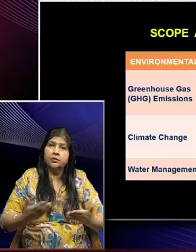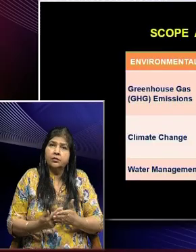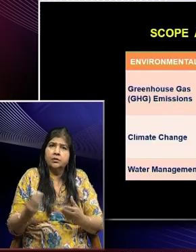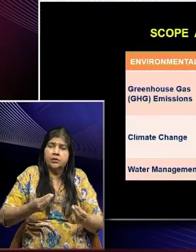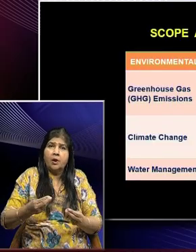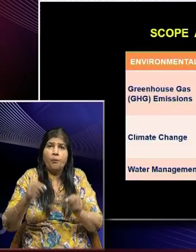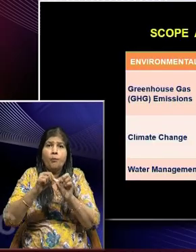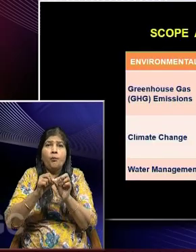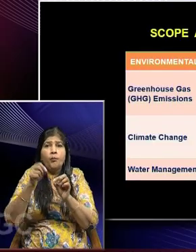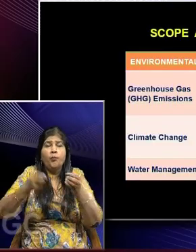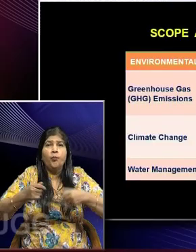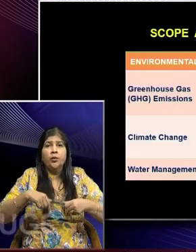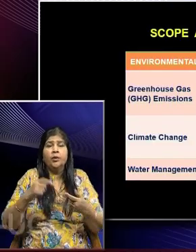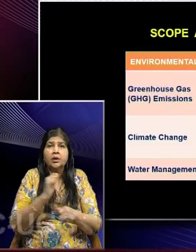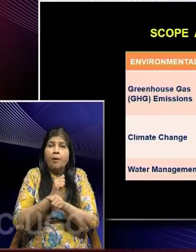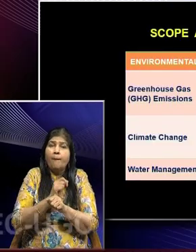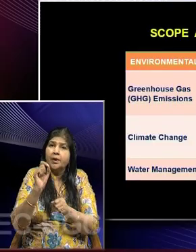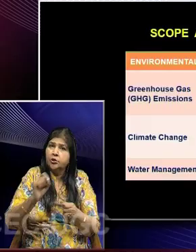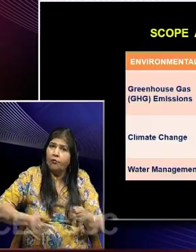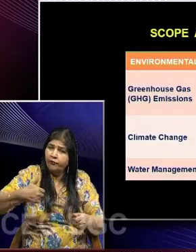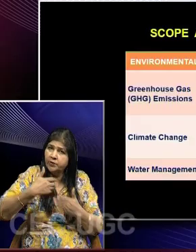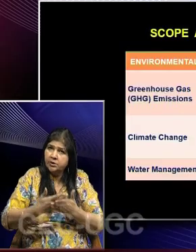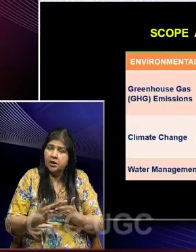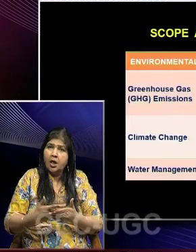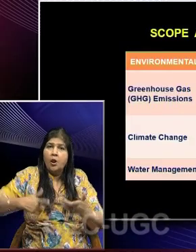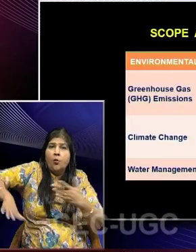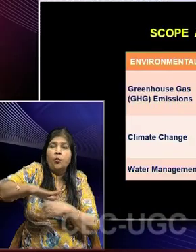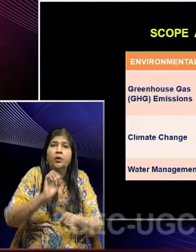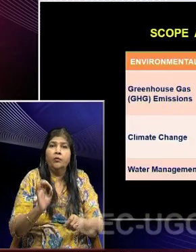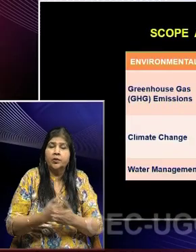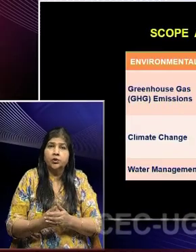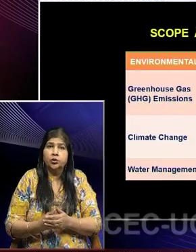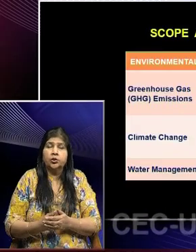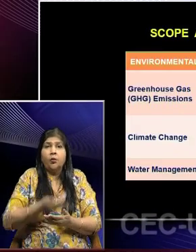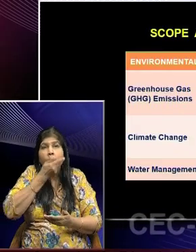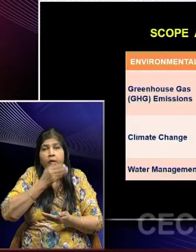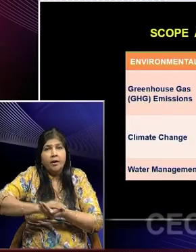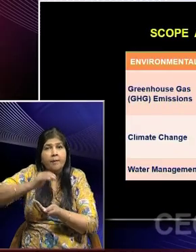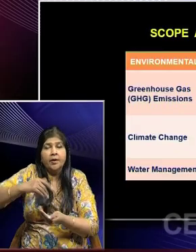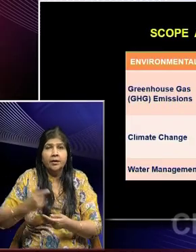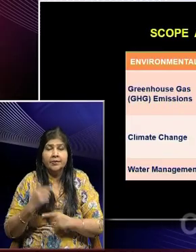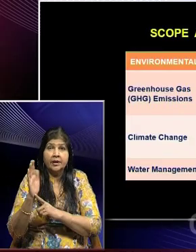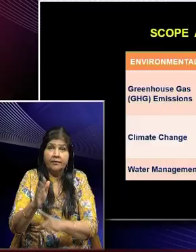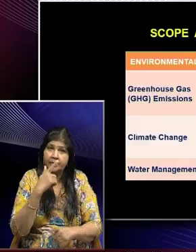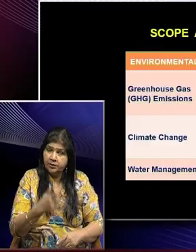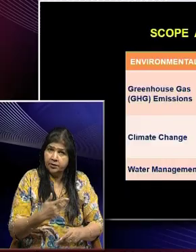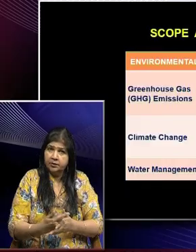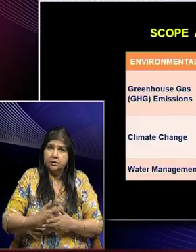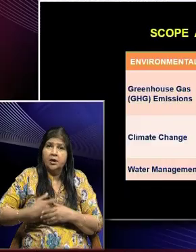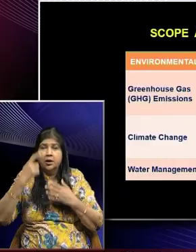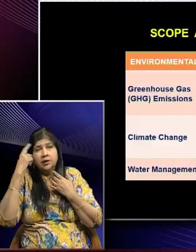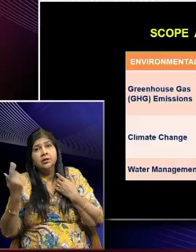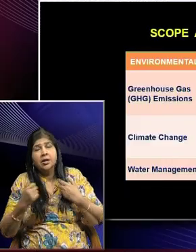of the bureaucrats and the local authorities for this water management. It actually gives a reflection of the concern